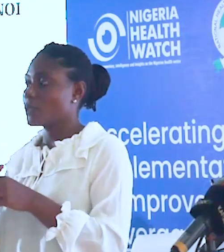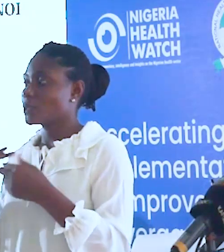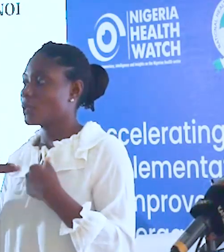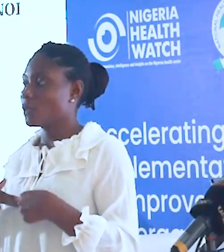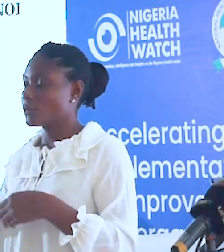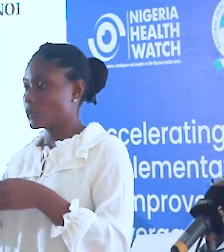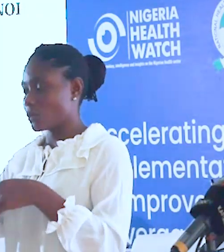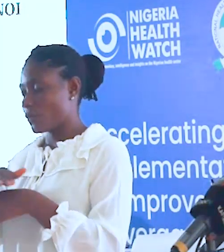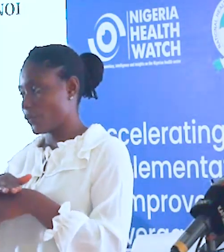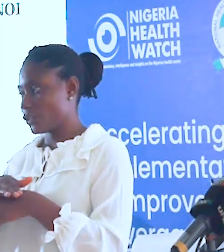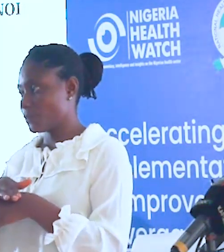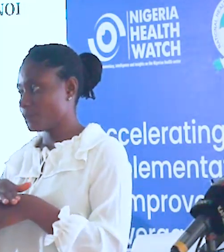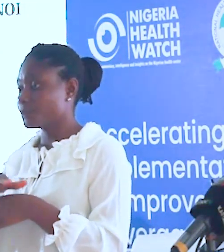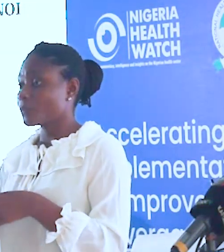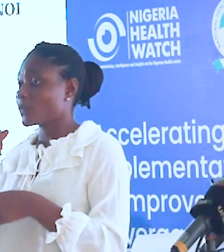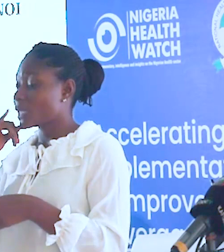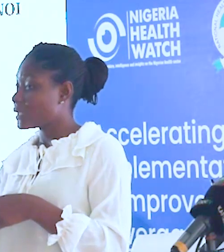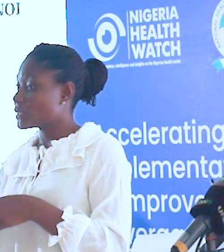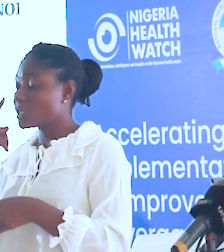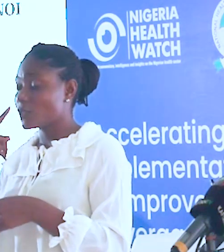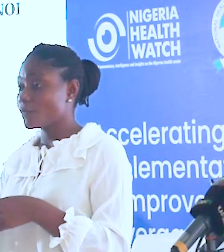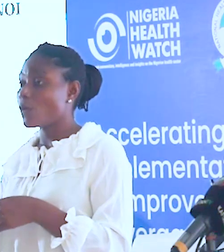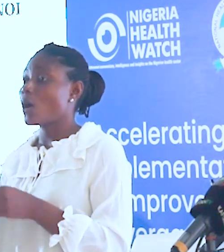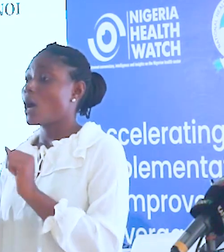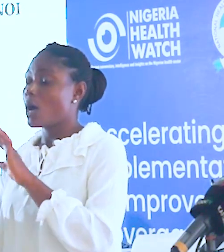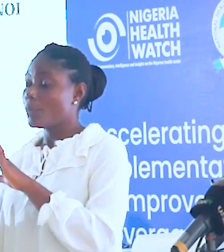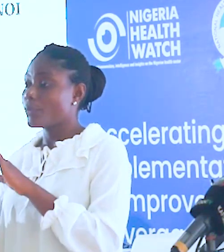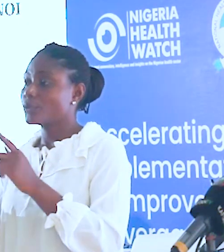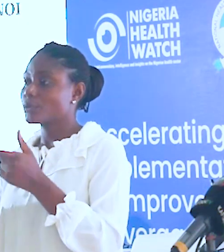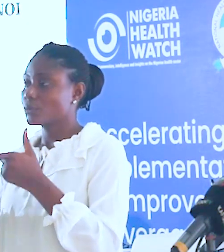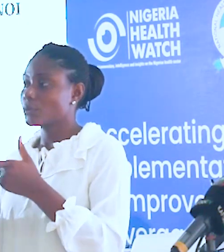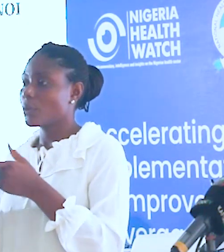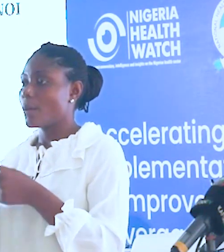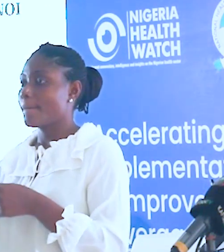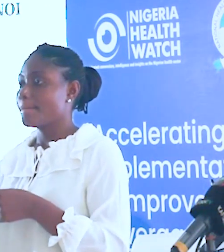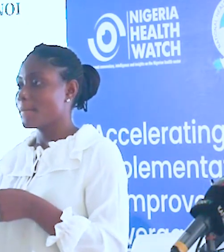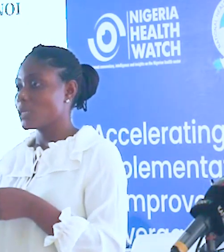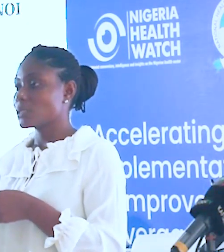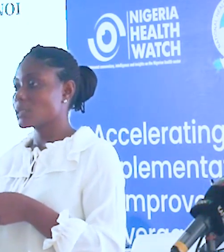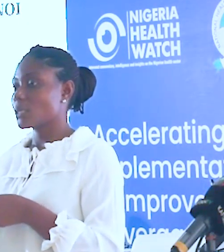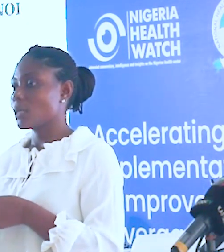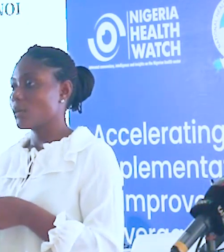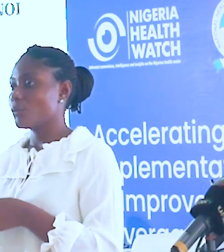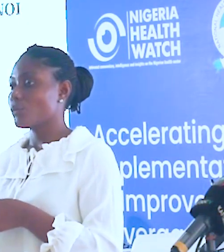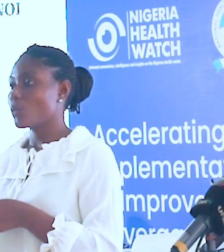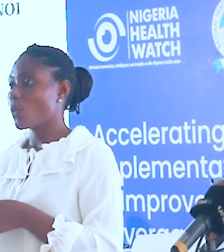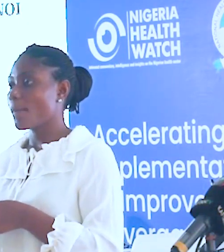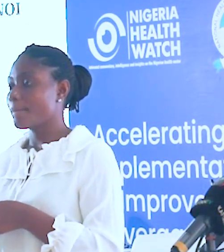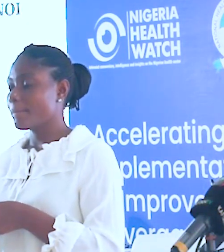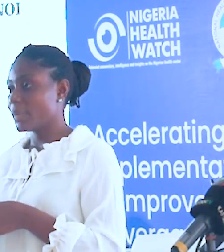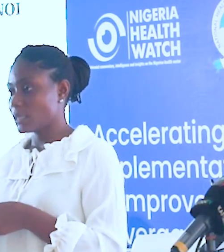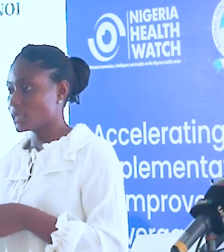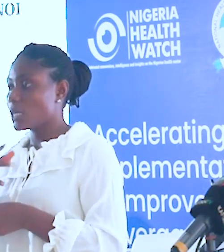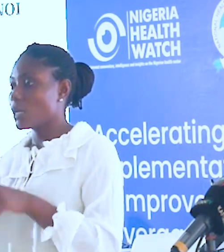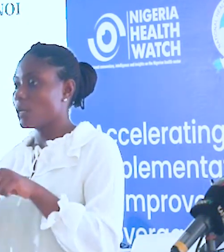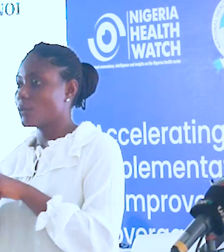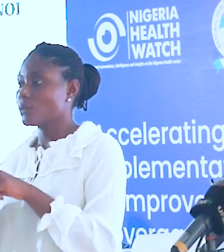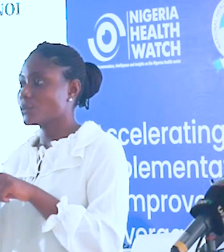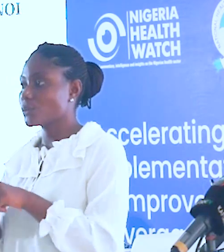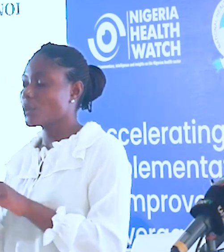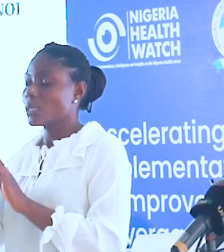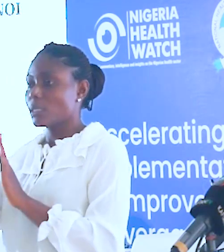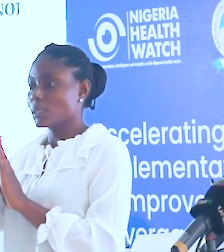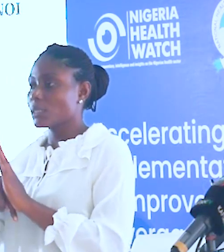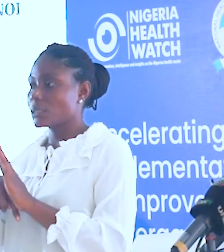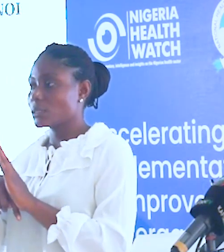for definitive and deliberate approach towards mass enrollment of Nigerians by relevant stakeholders, as well as intensive